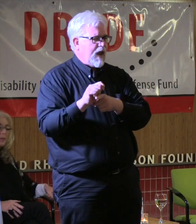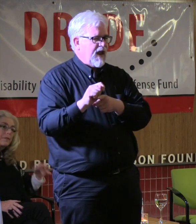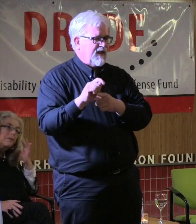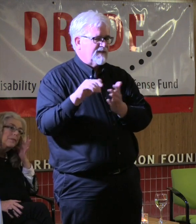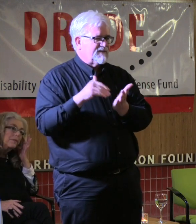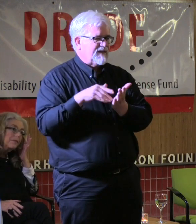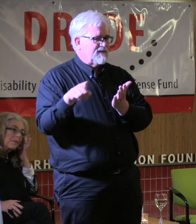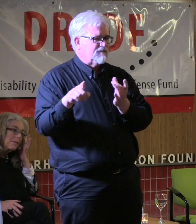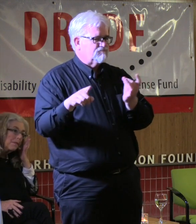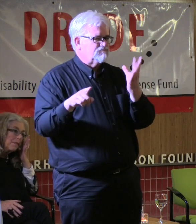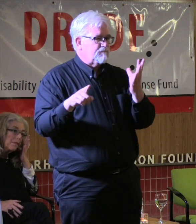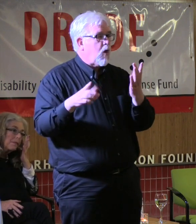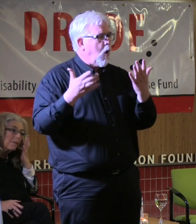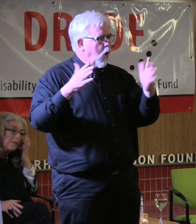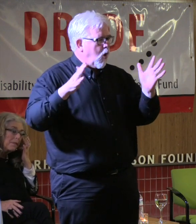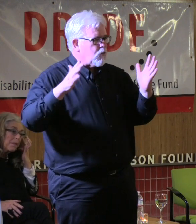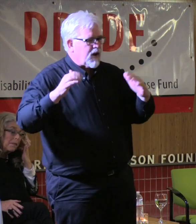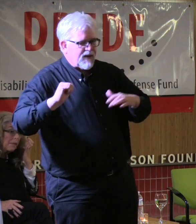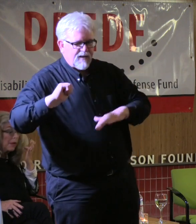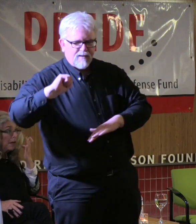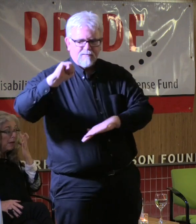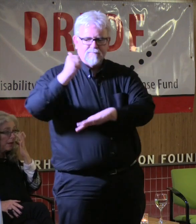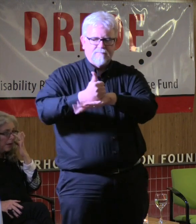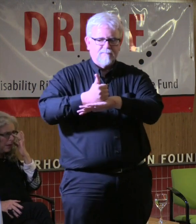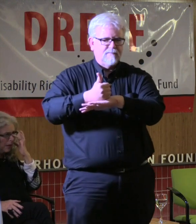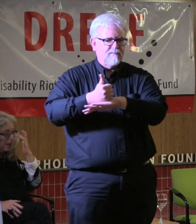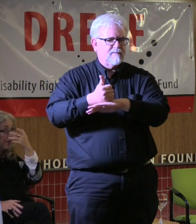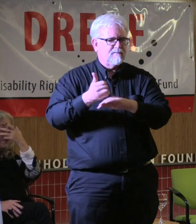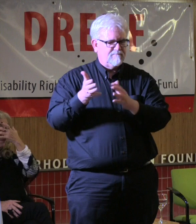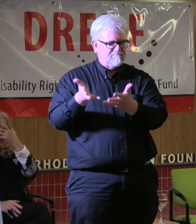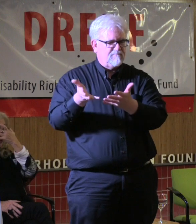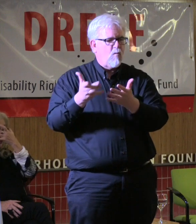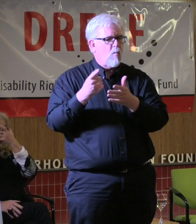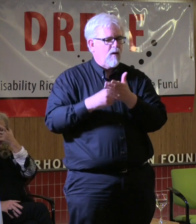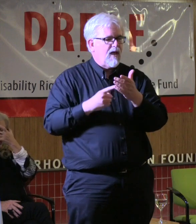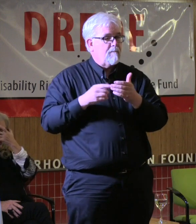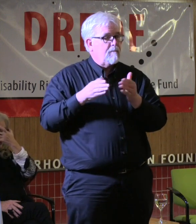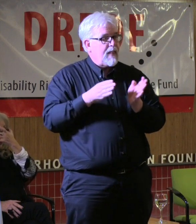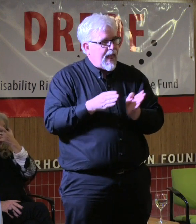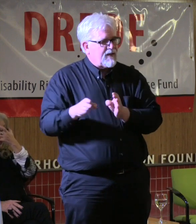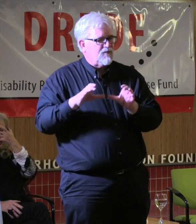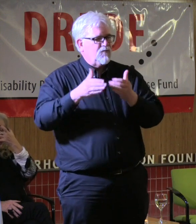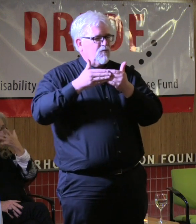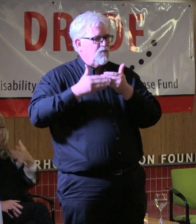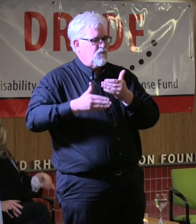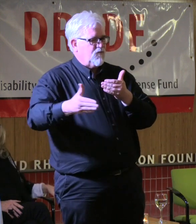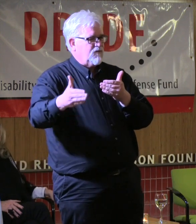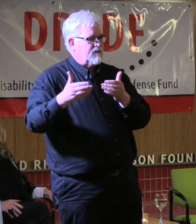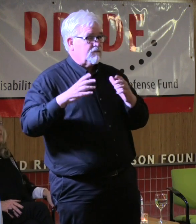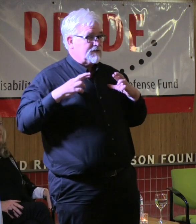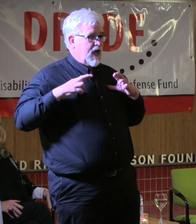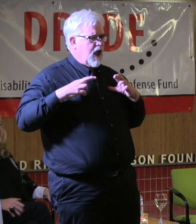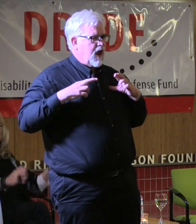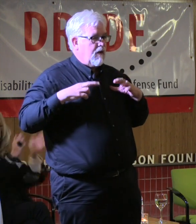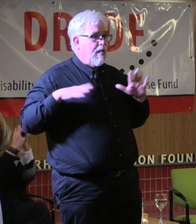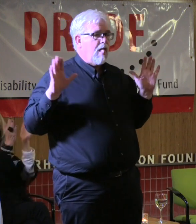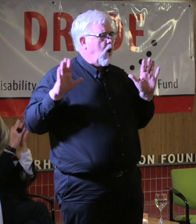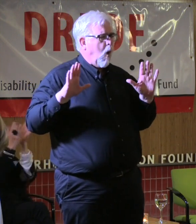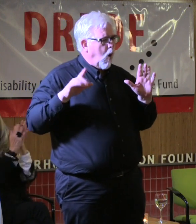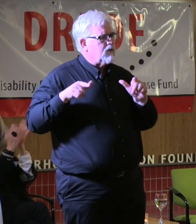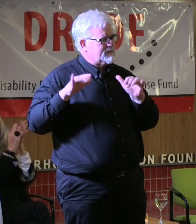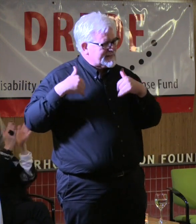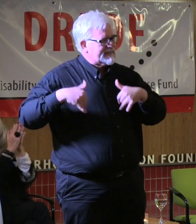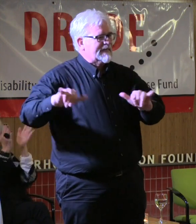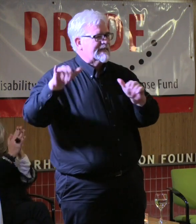already got a marker out there for what I'm going to be doing in this area in the future. But